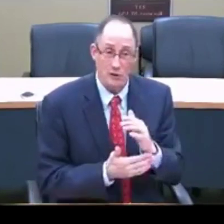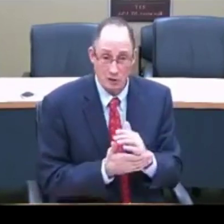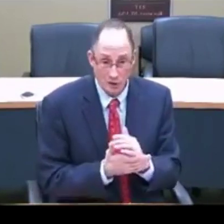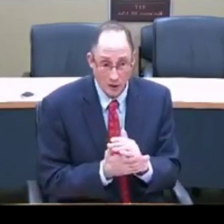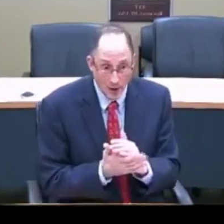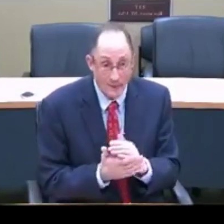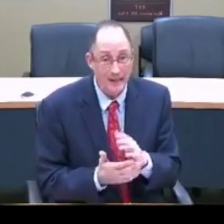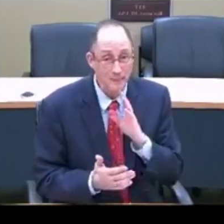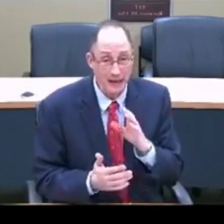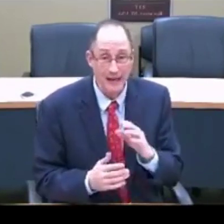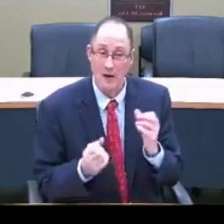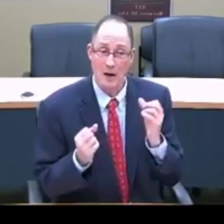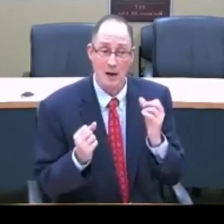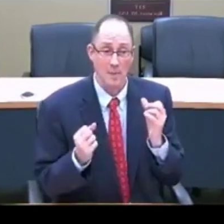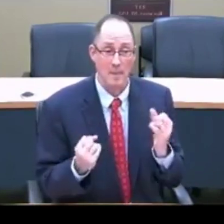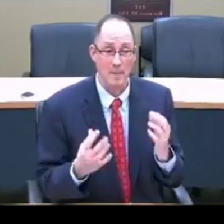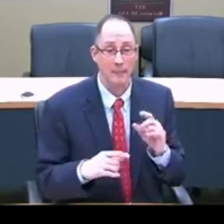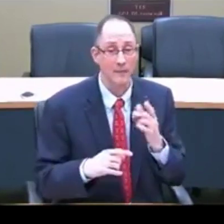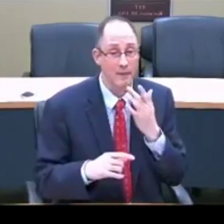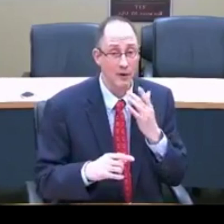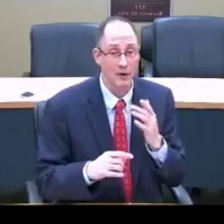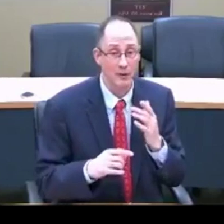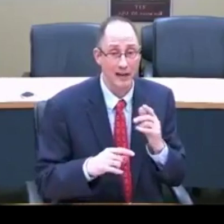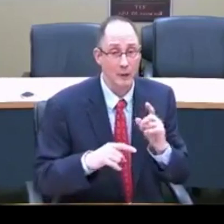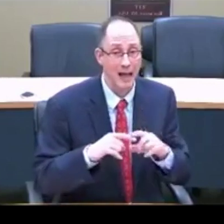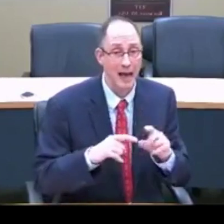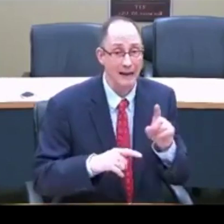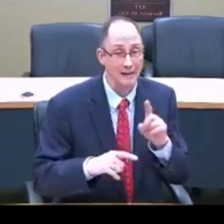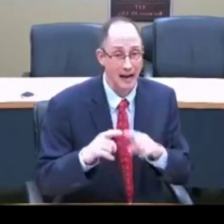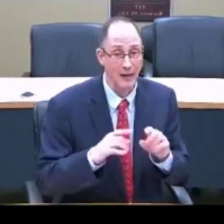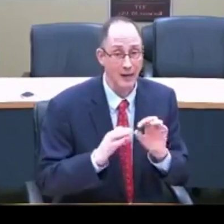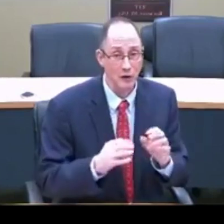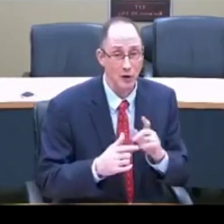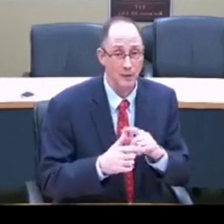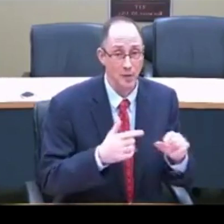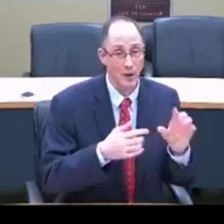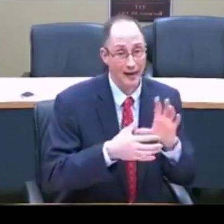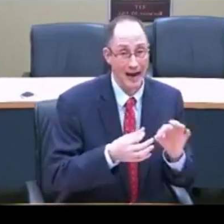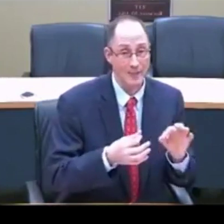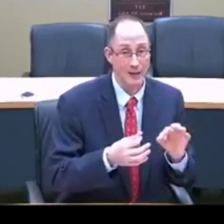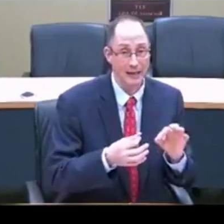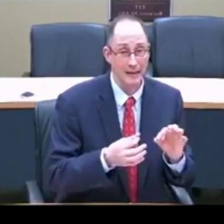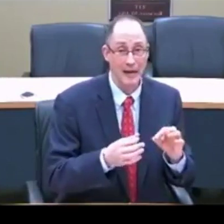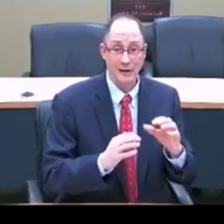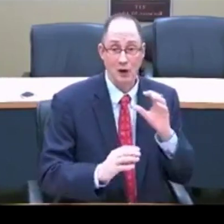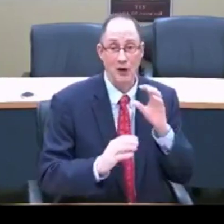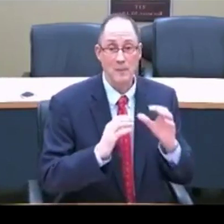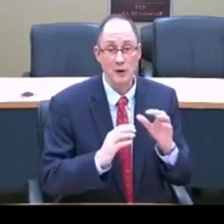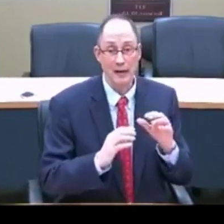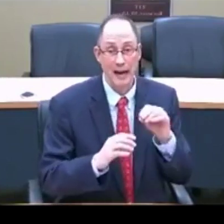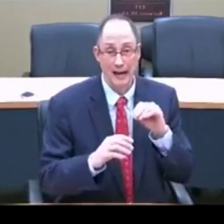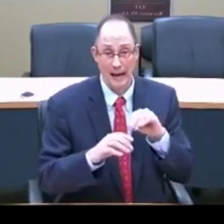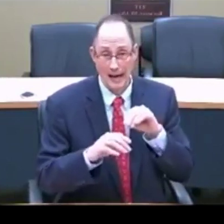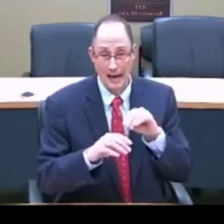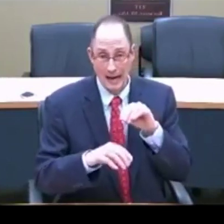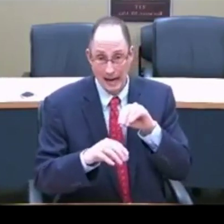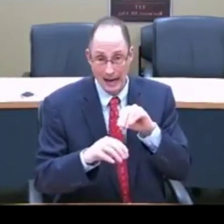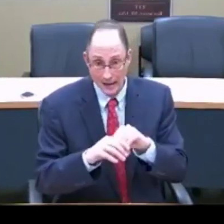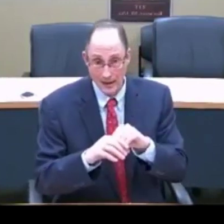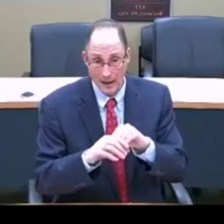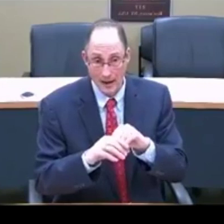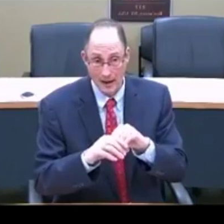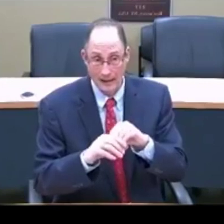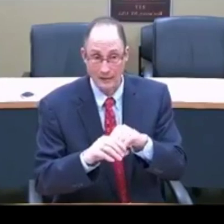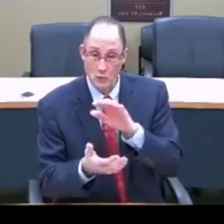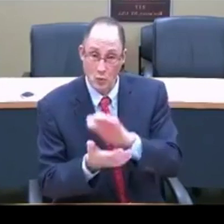some can speak. But many prefer they rely on sign language interpret or captioning to communicate in